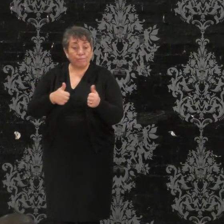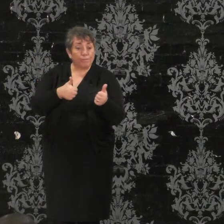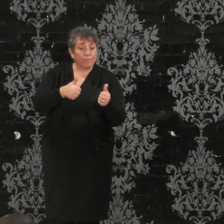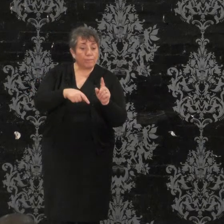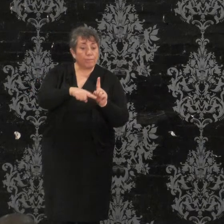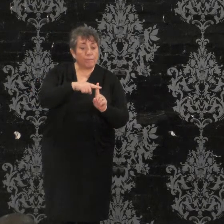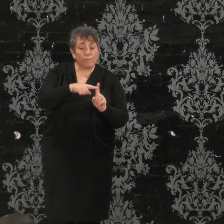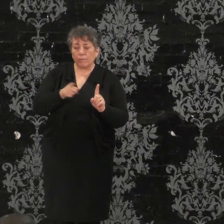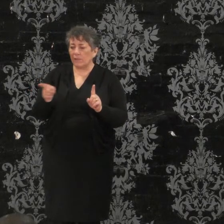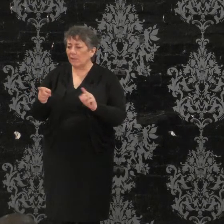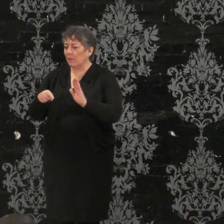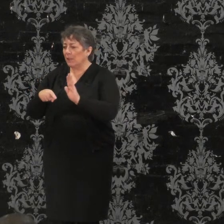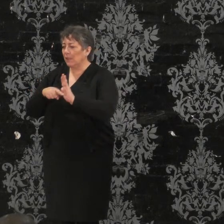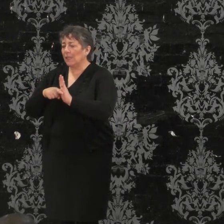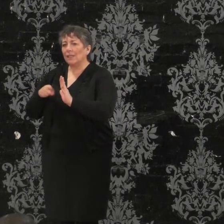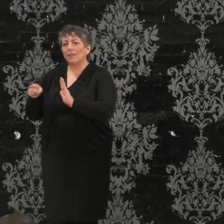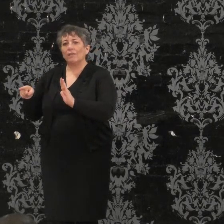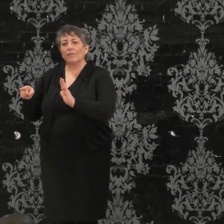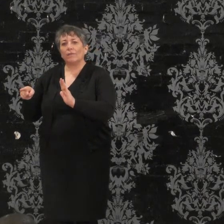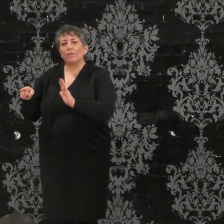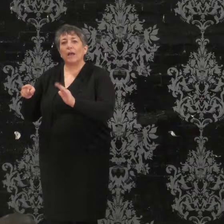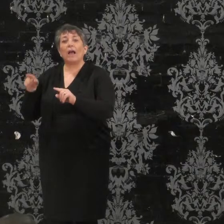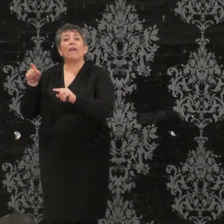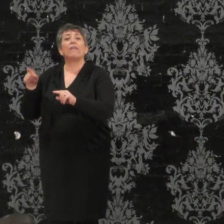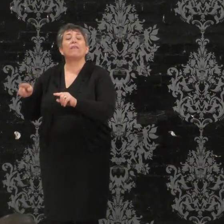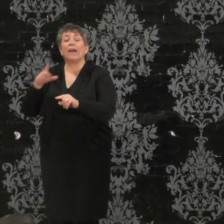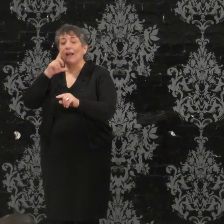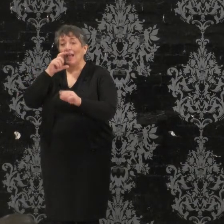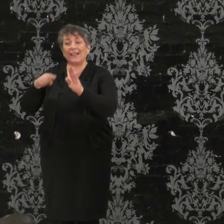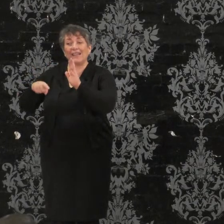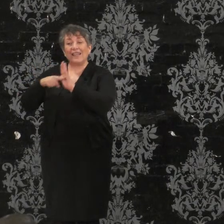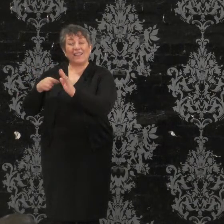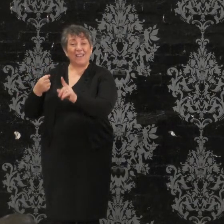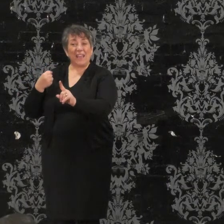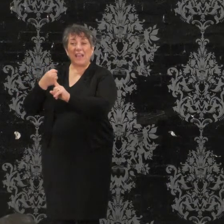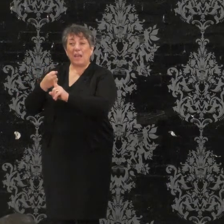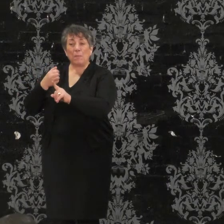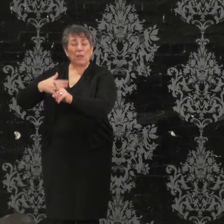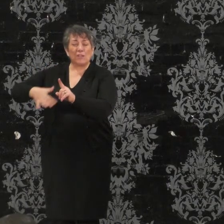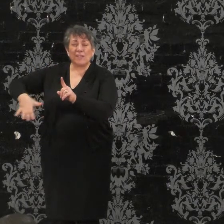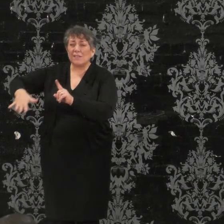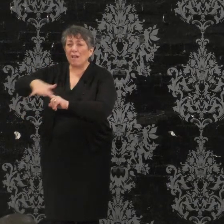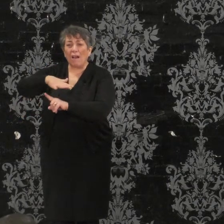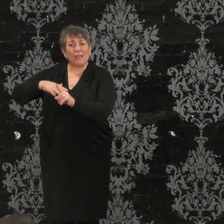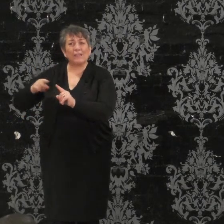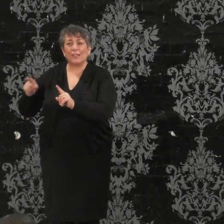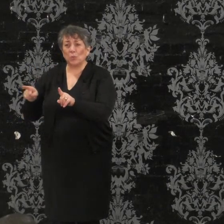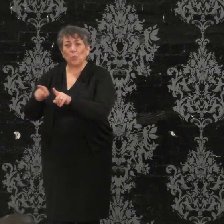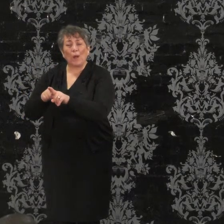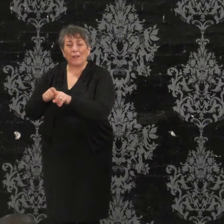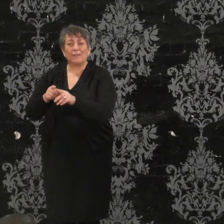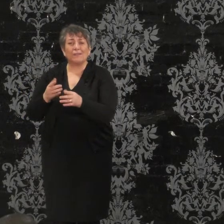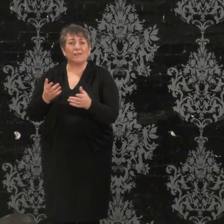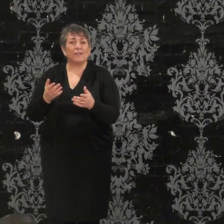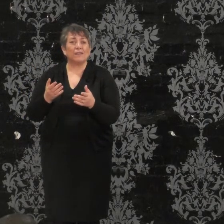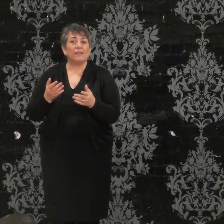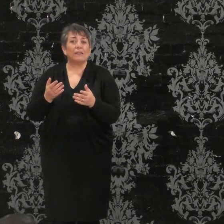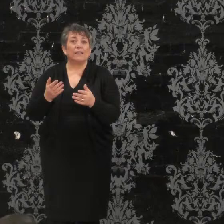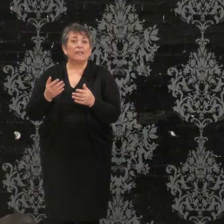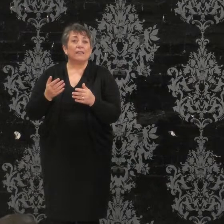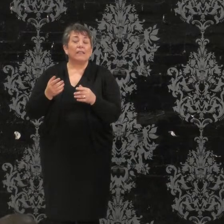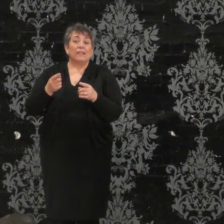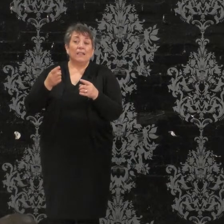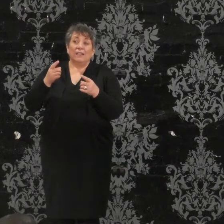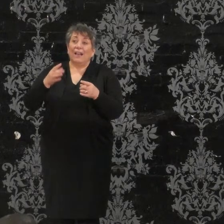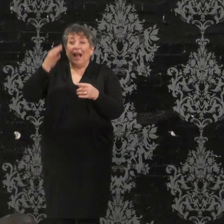future, but negatively impact the rest of society. Growing up on a council estate in South London, like the